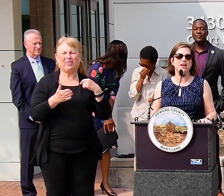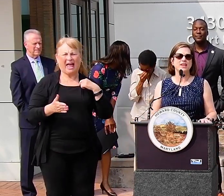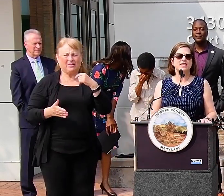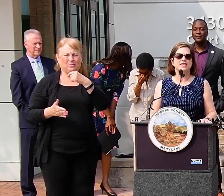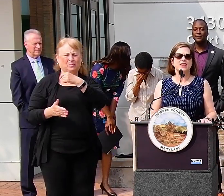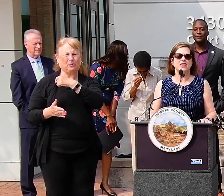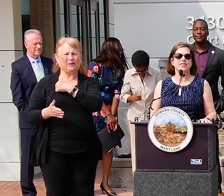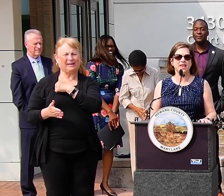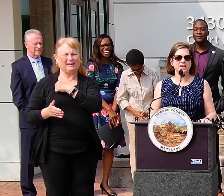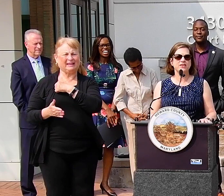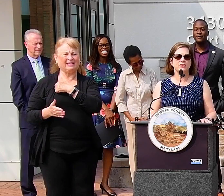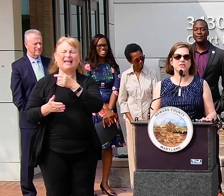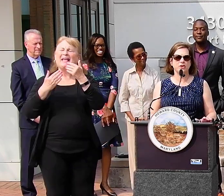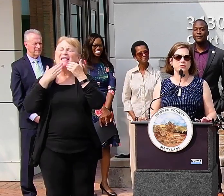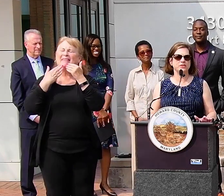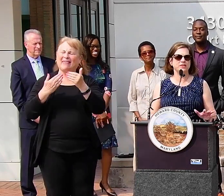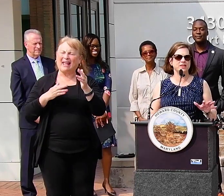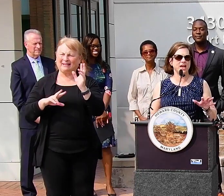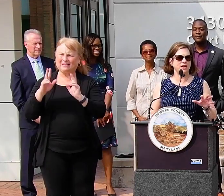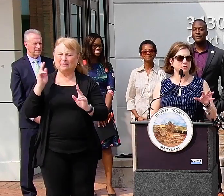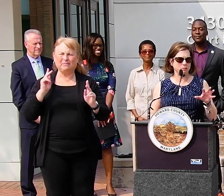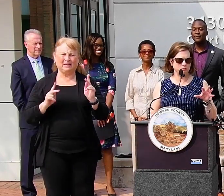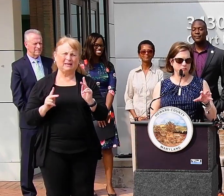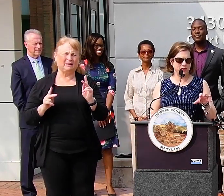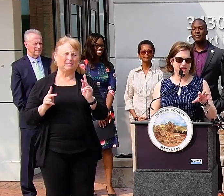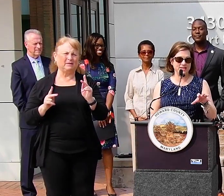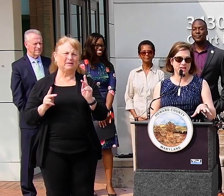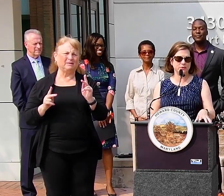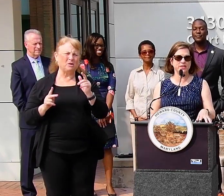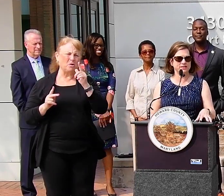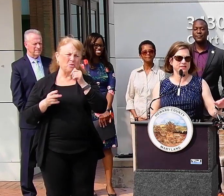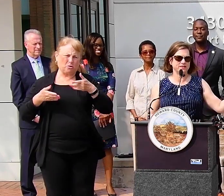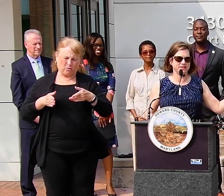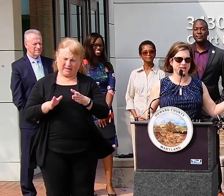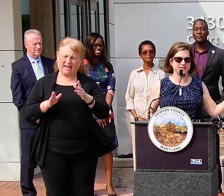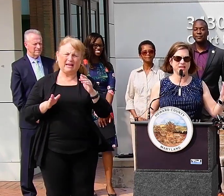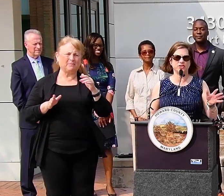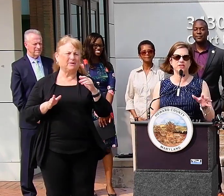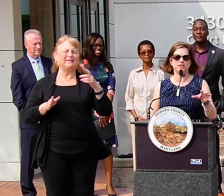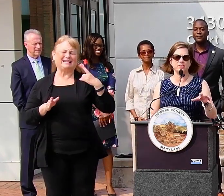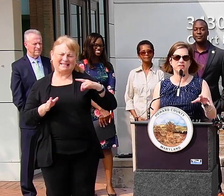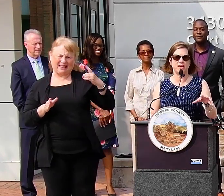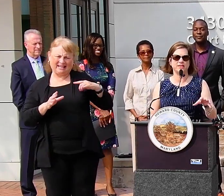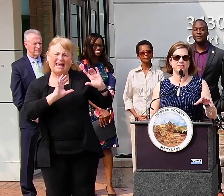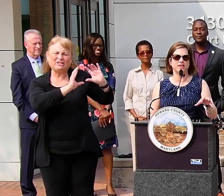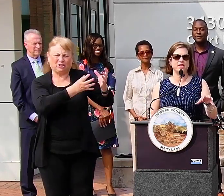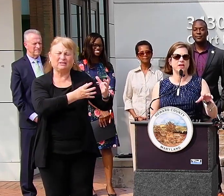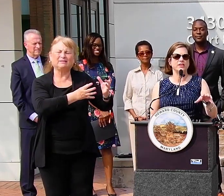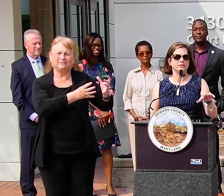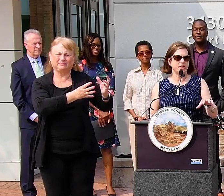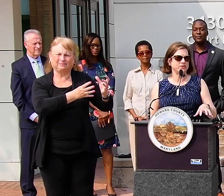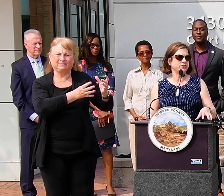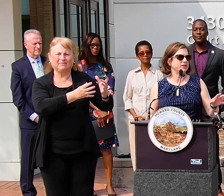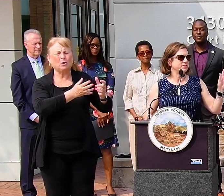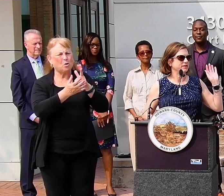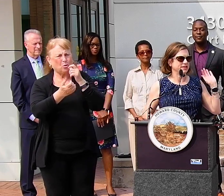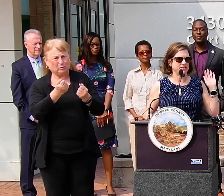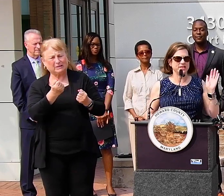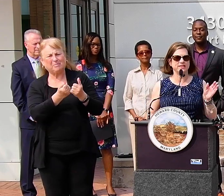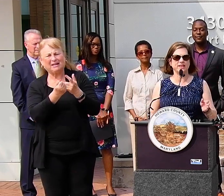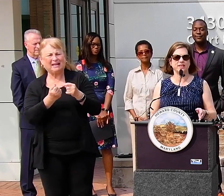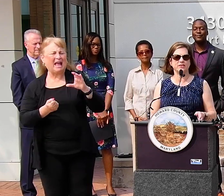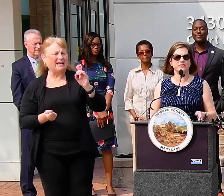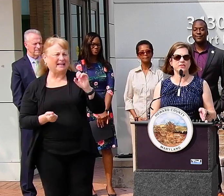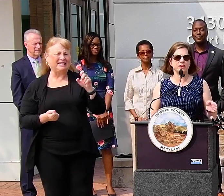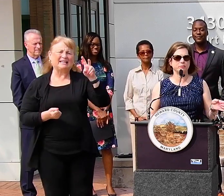we thank those that enabled this, the delegation, that sponsored it,